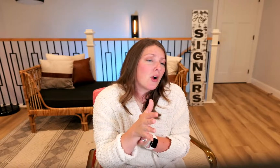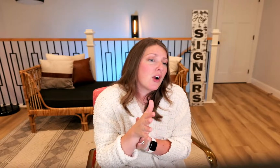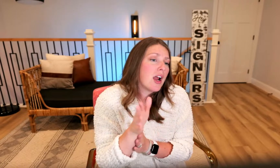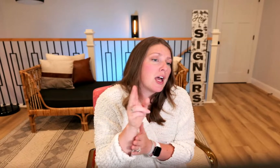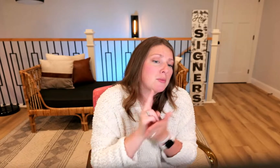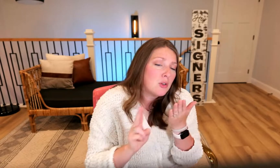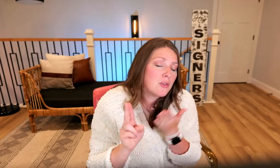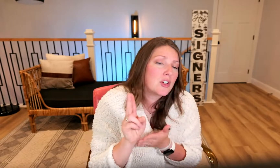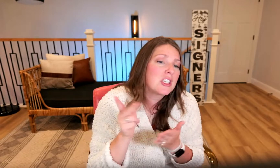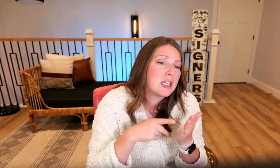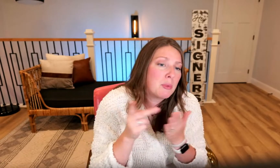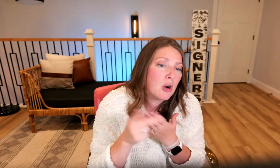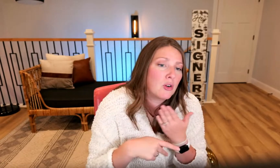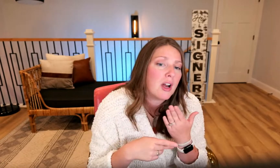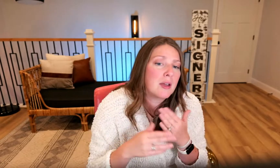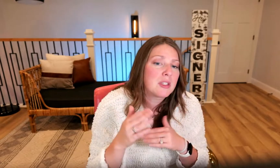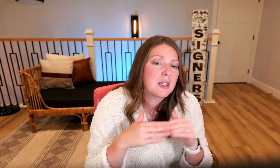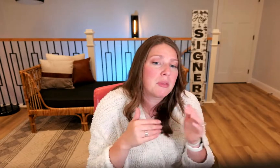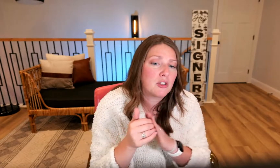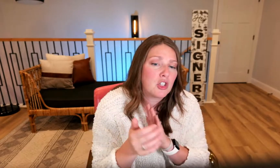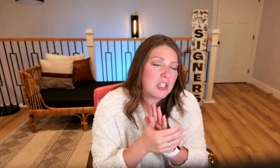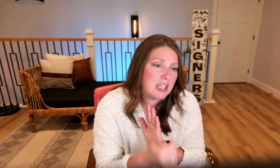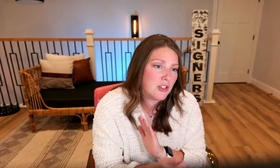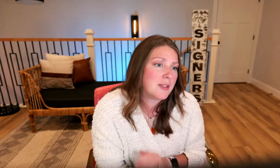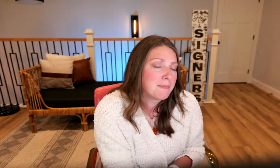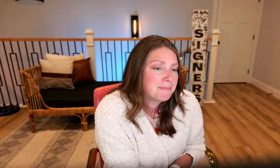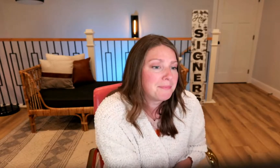or university programs to build your skills.